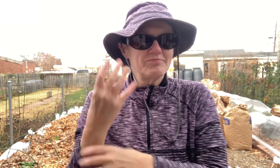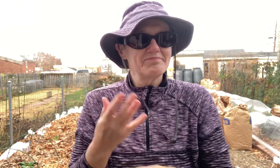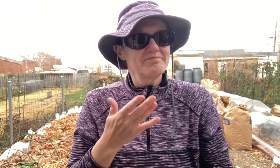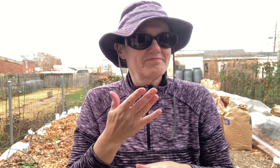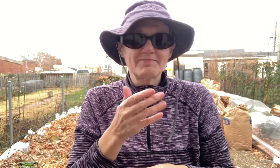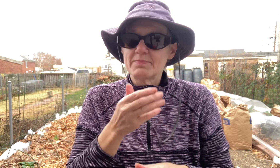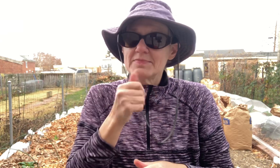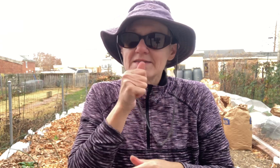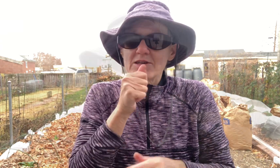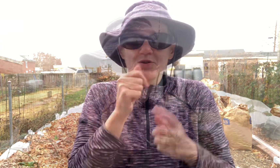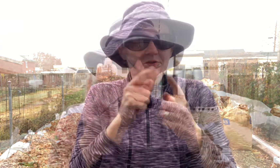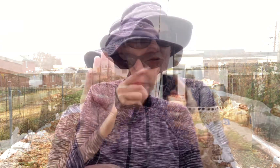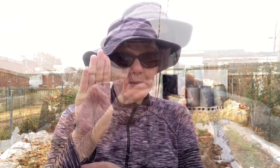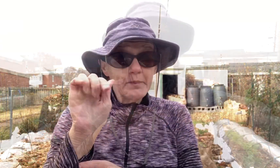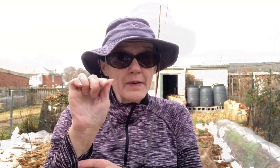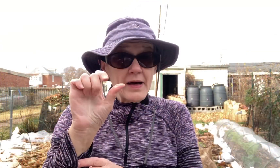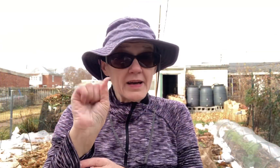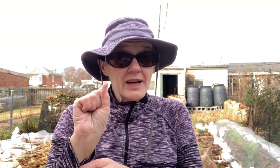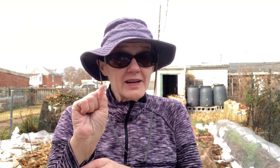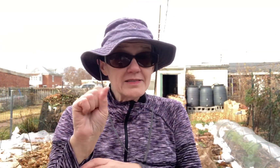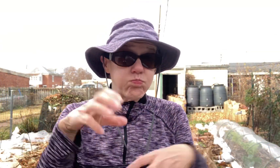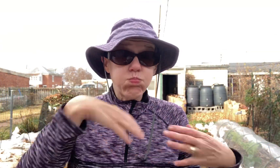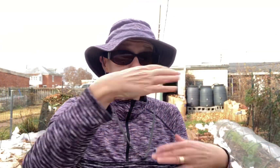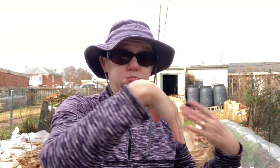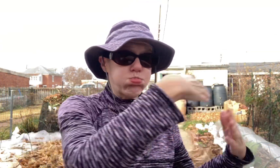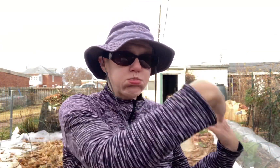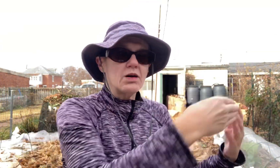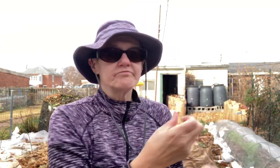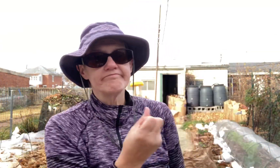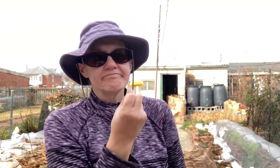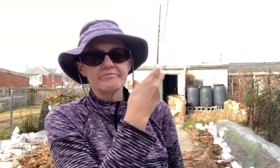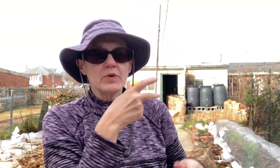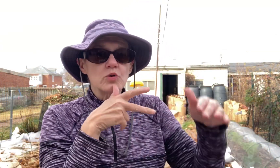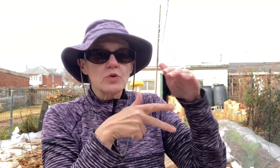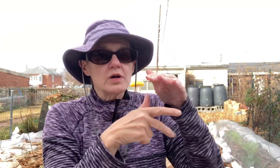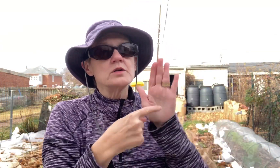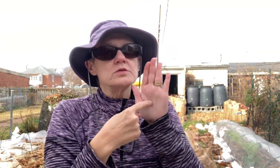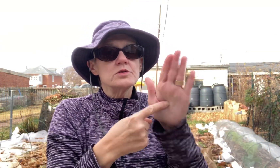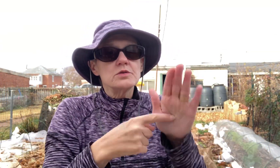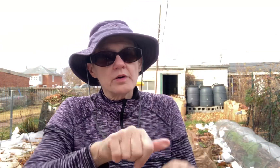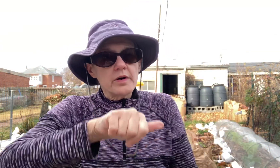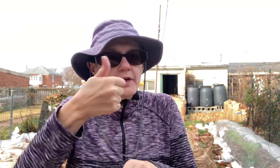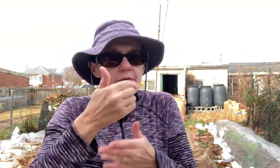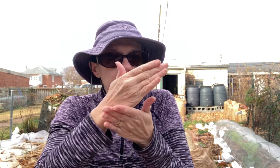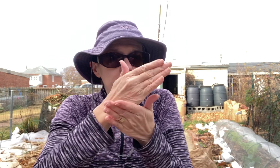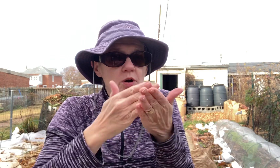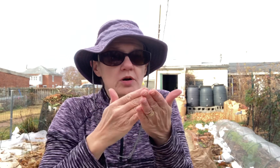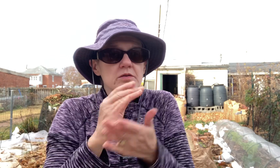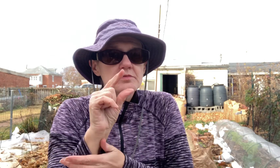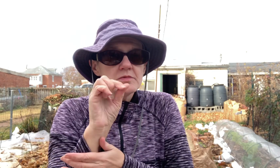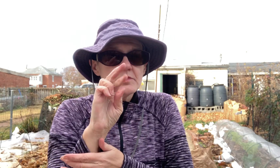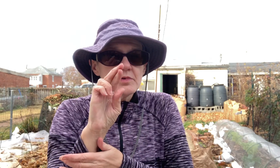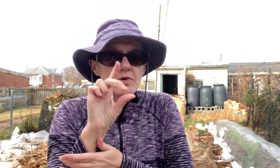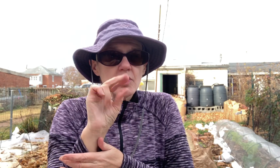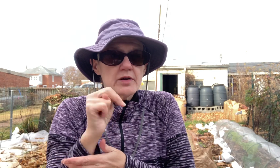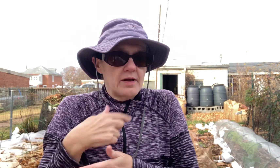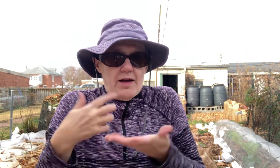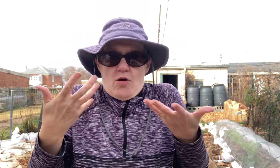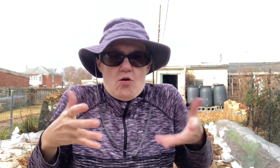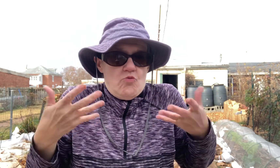it in the fall so it has 6 months before the spring growing. Now the bags are blowing away, so let's